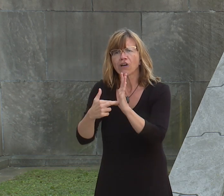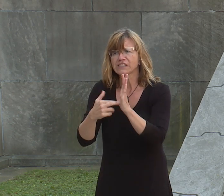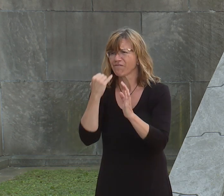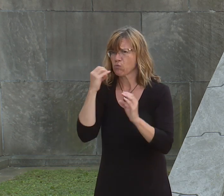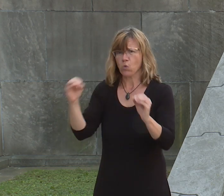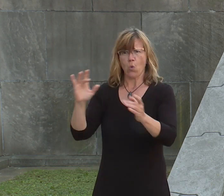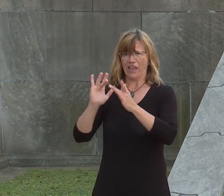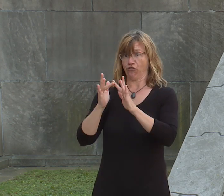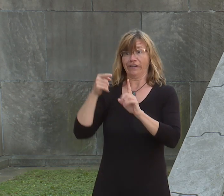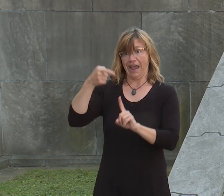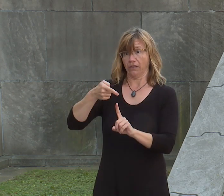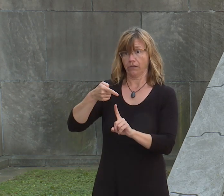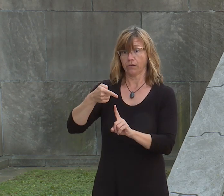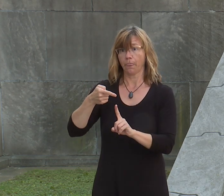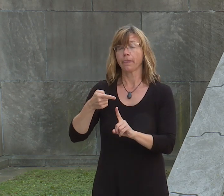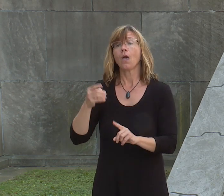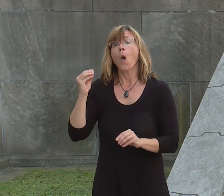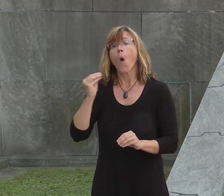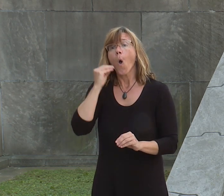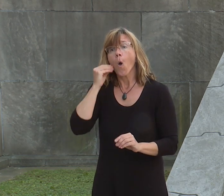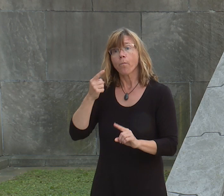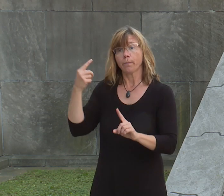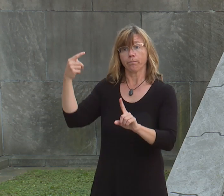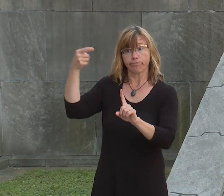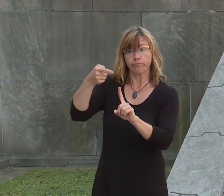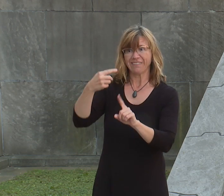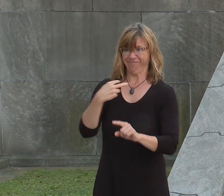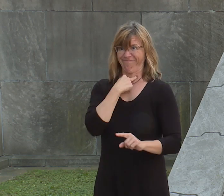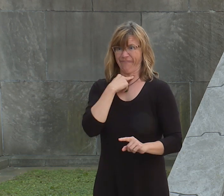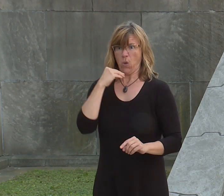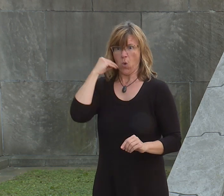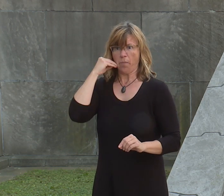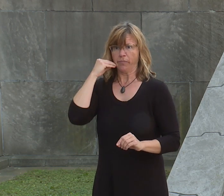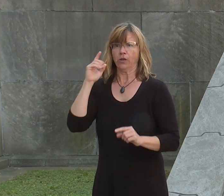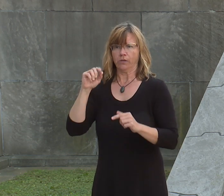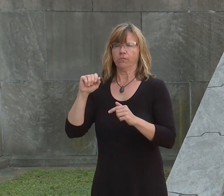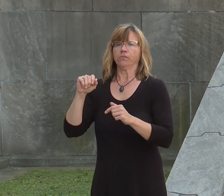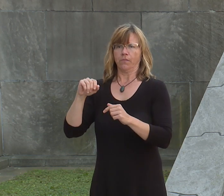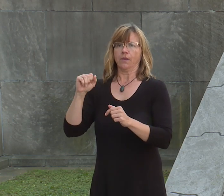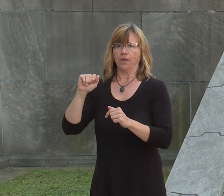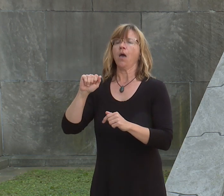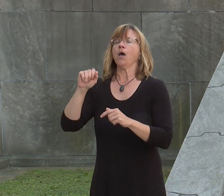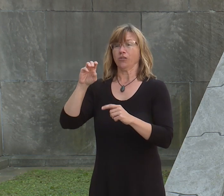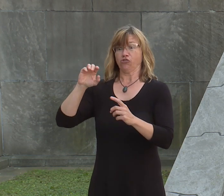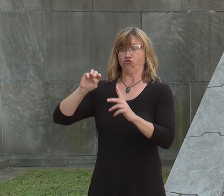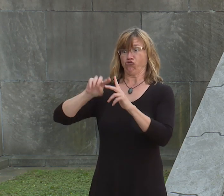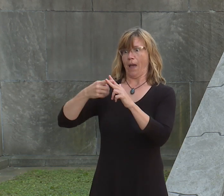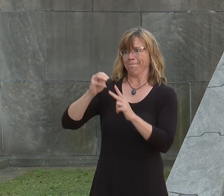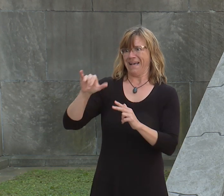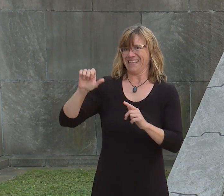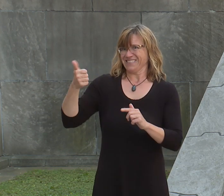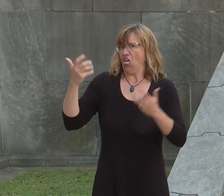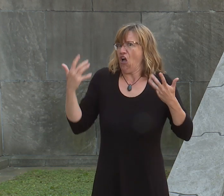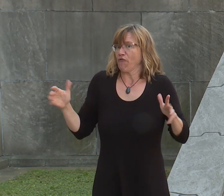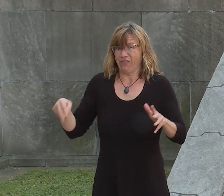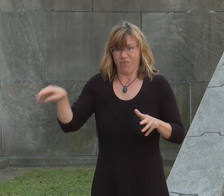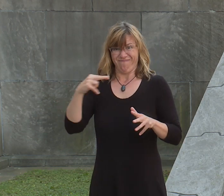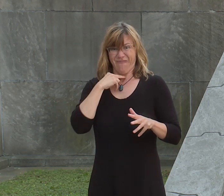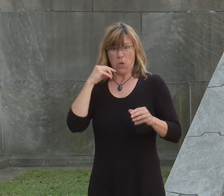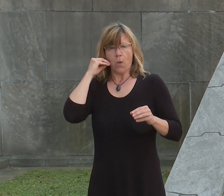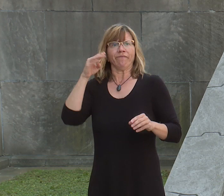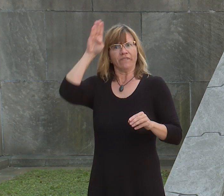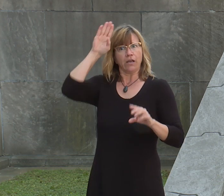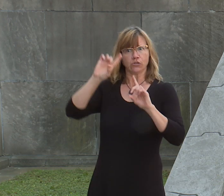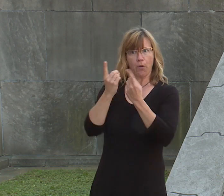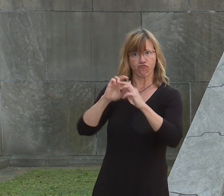Fire Department homebound vaccination program began on May 10th, and caregivers are also eligible to receive vaccines at the time of the homebound